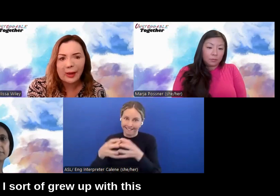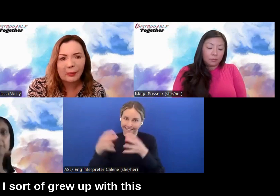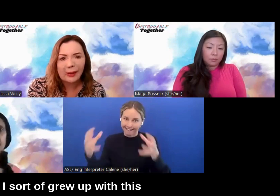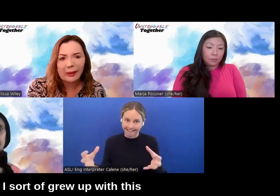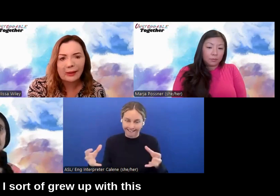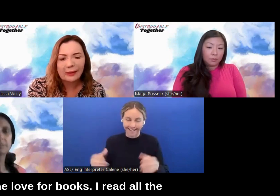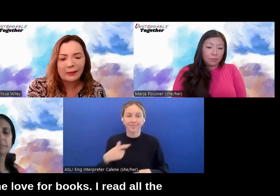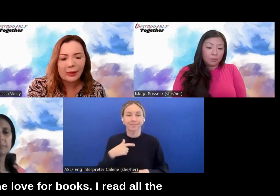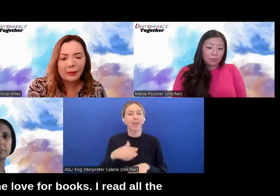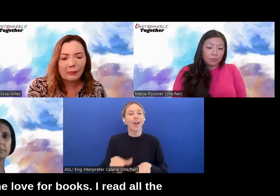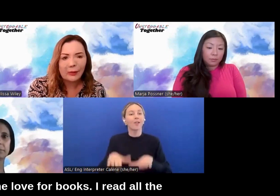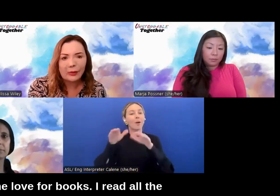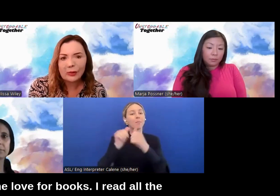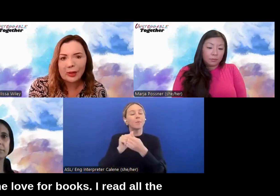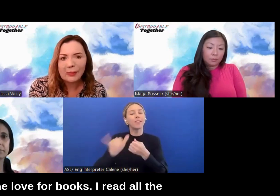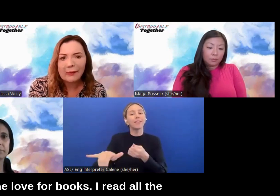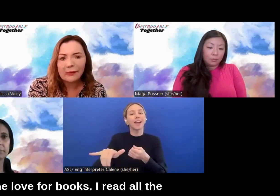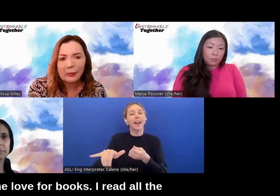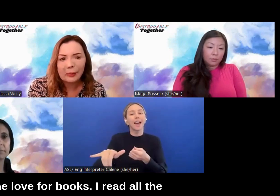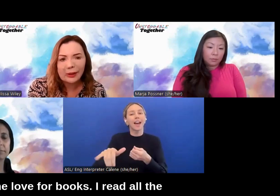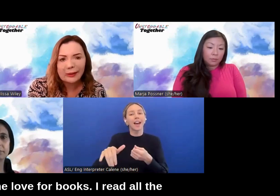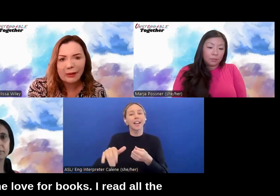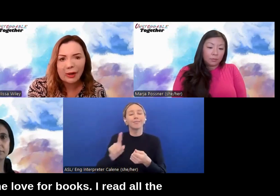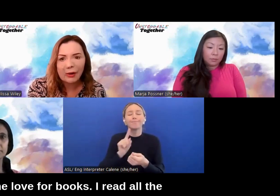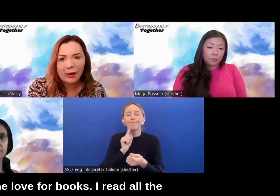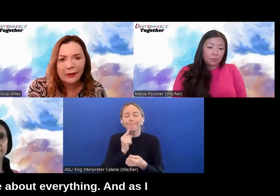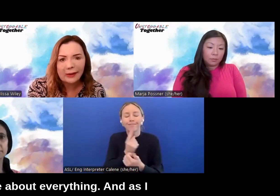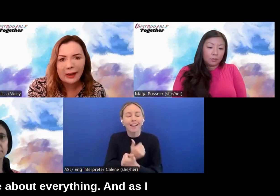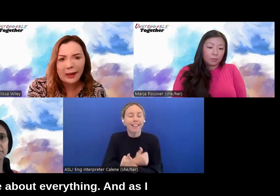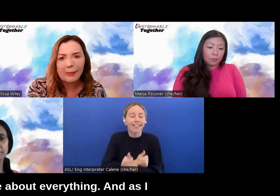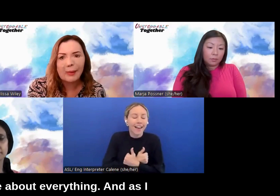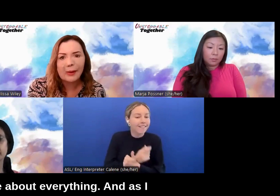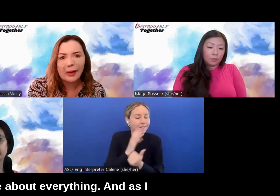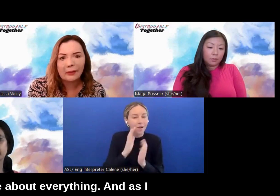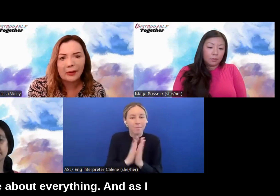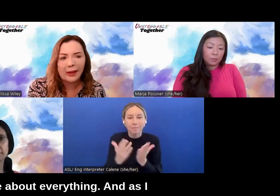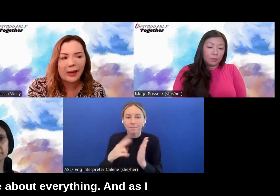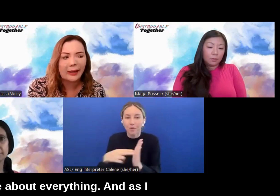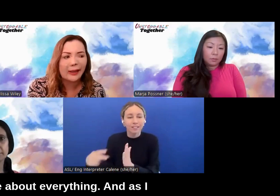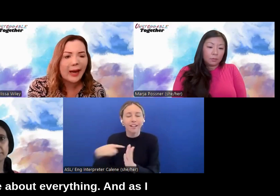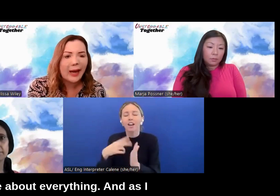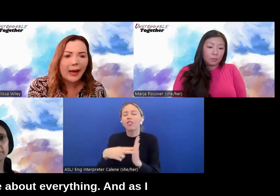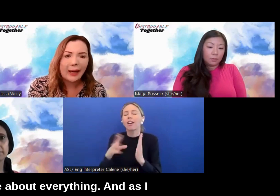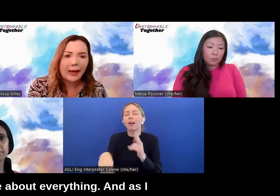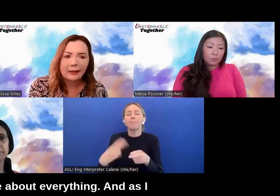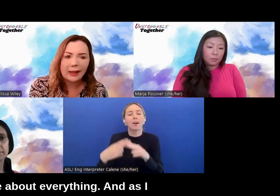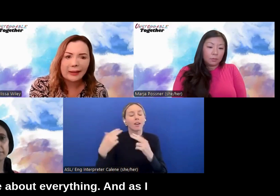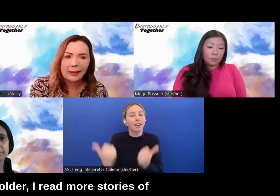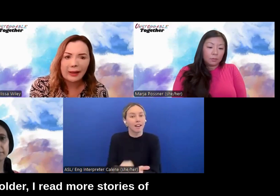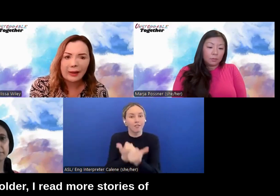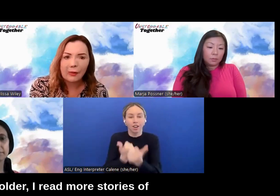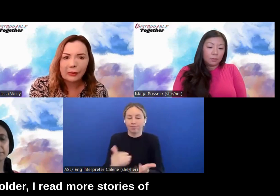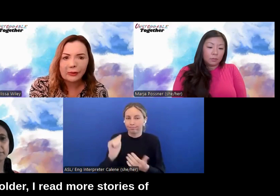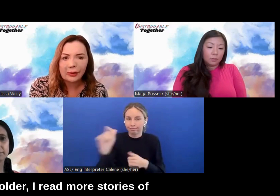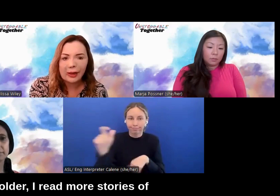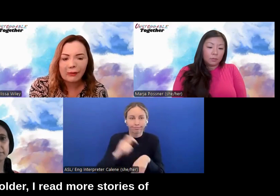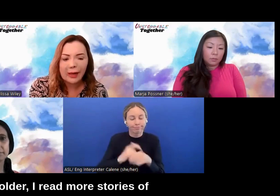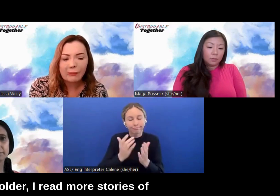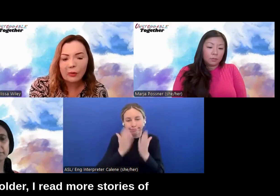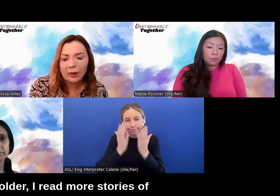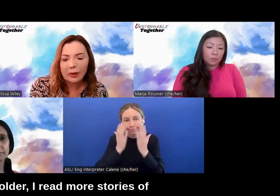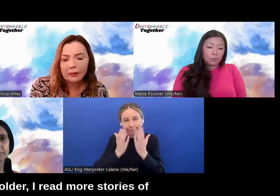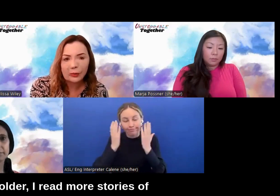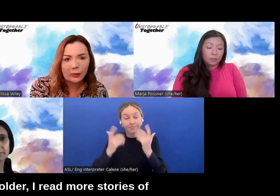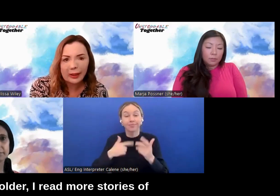of grew up with this extreme love for books. I read all the time about everything. And as I got older, I